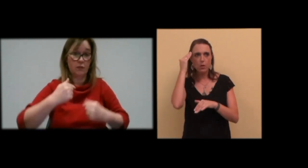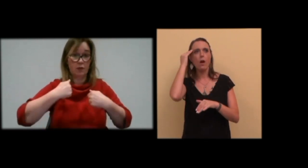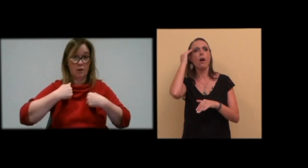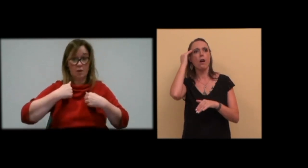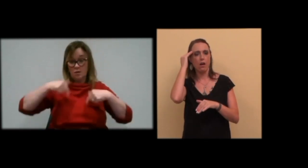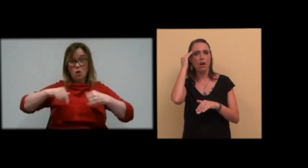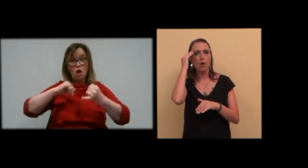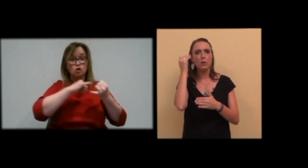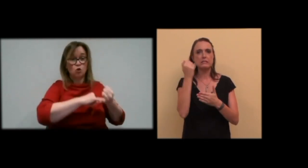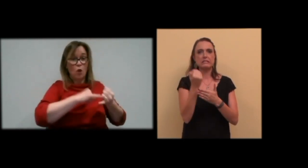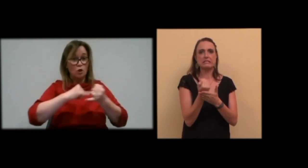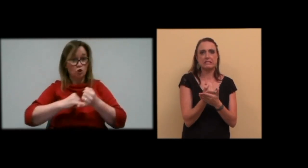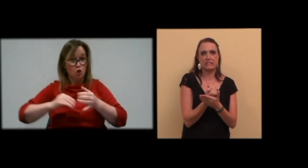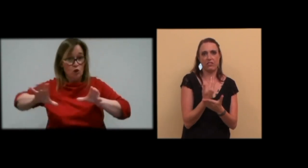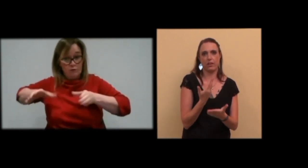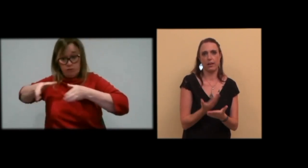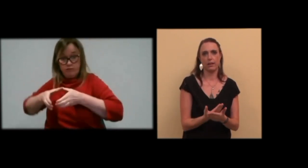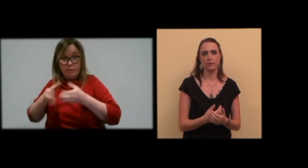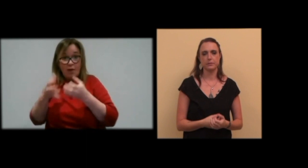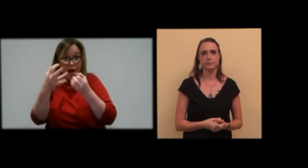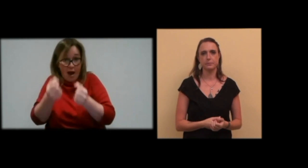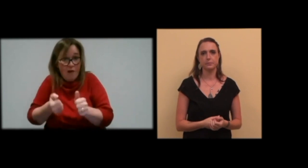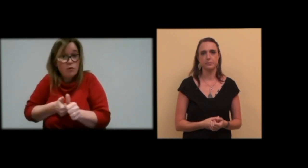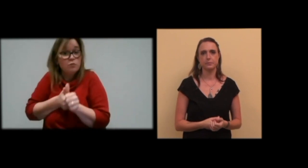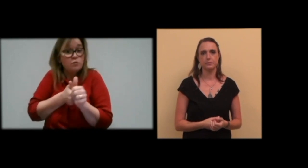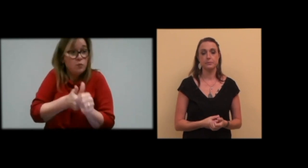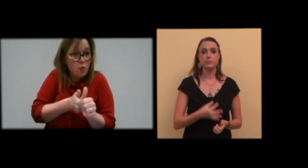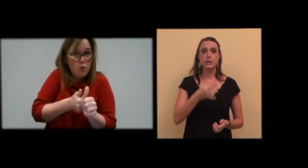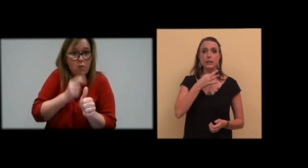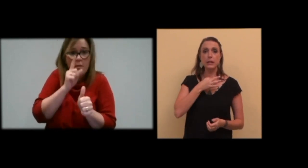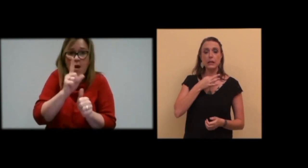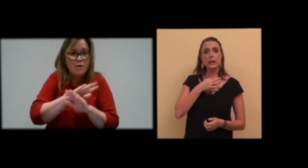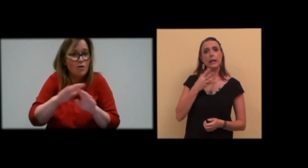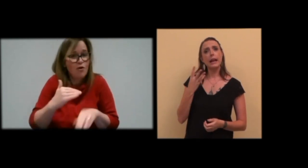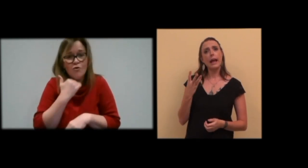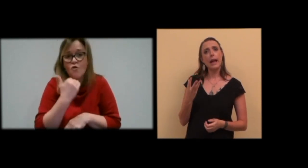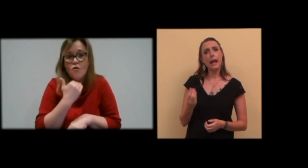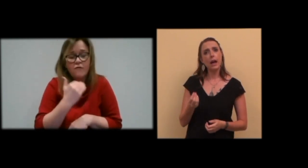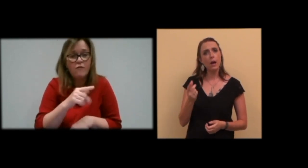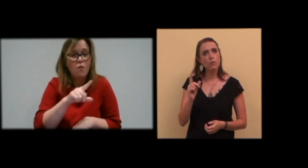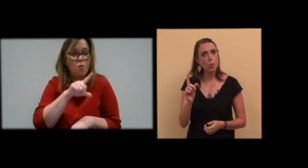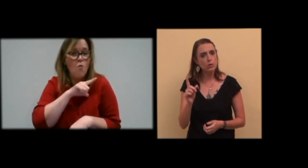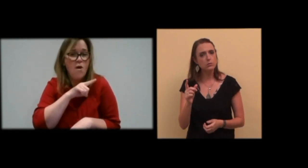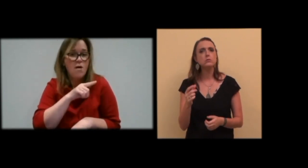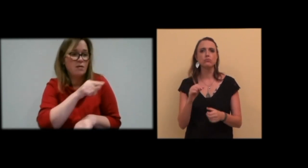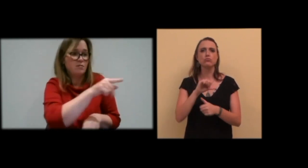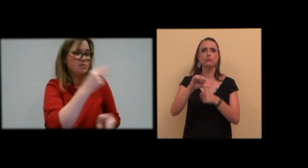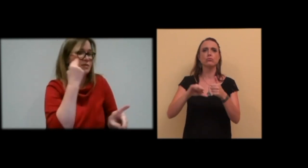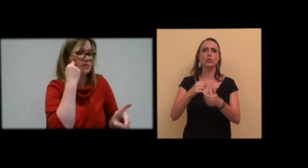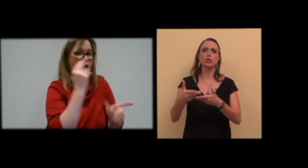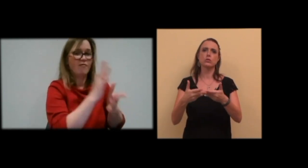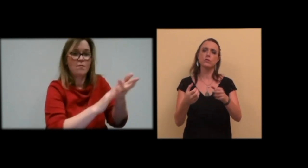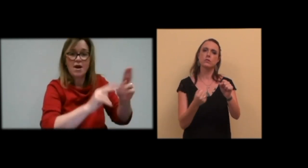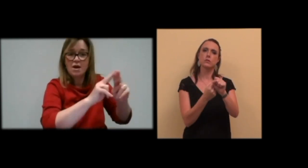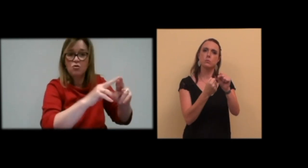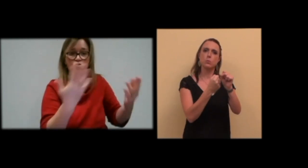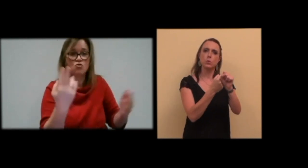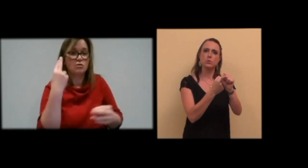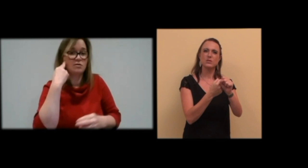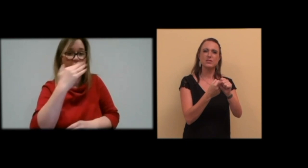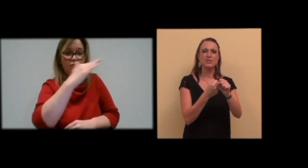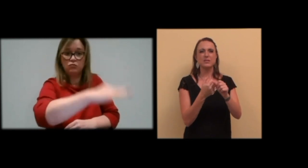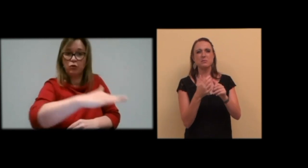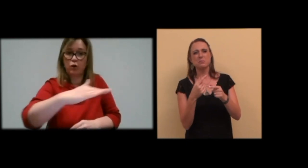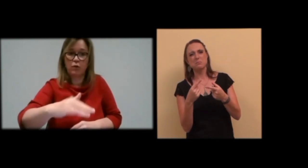accessibility is there to make sure people know how they can keep themselves safe. In the UK, we do have support